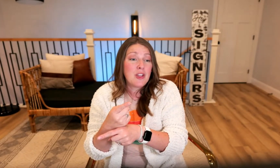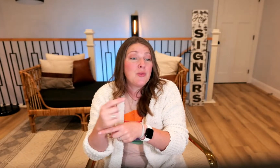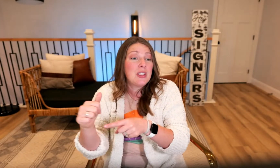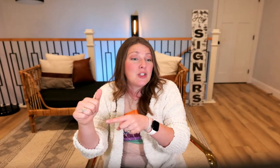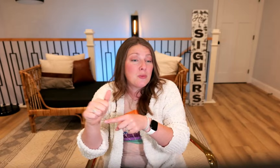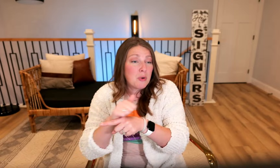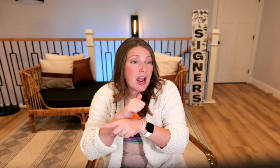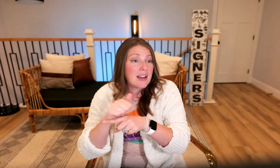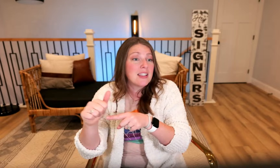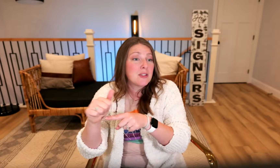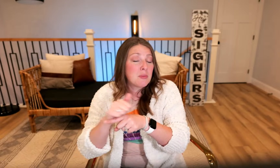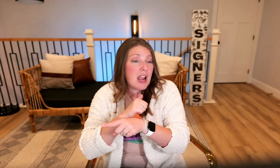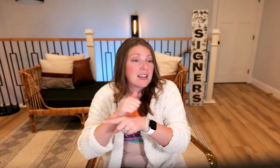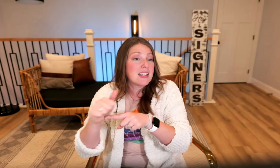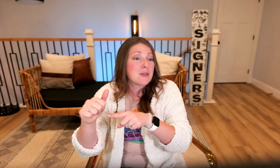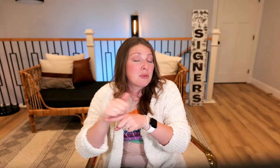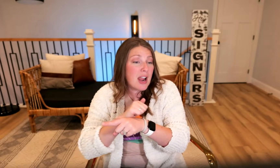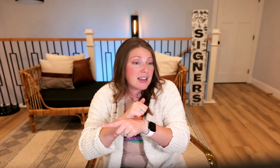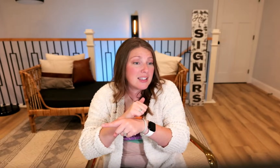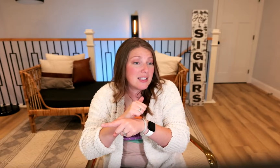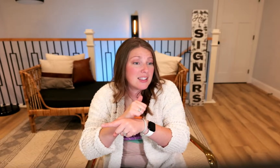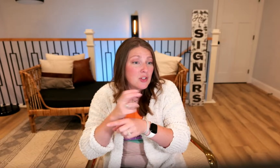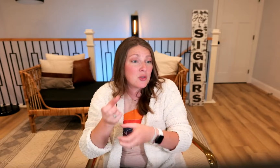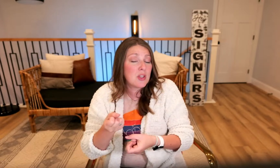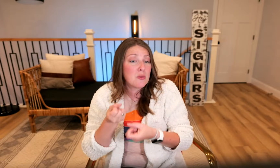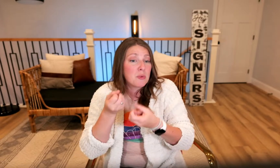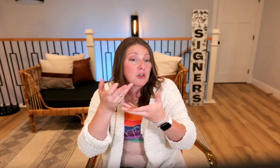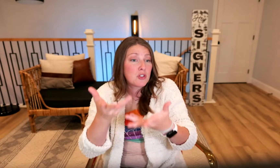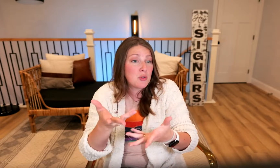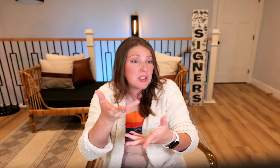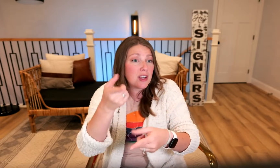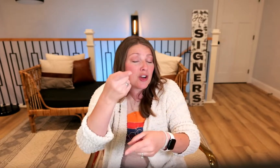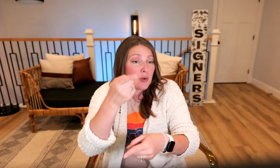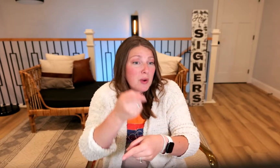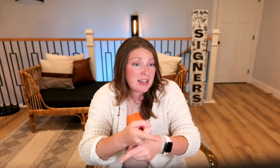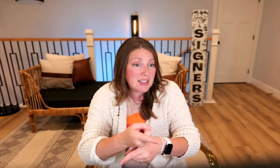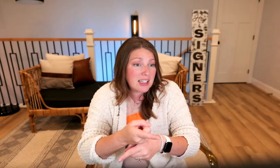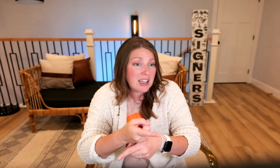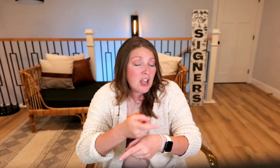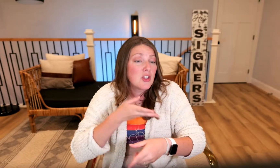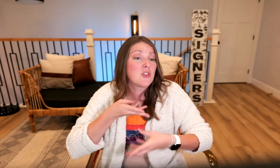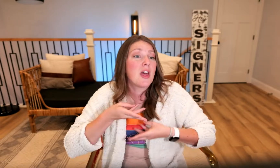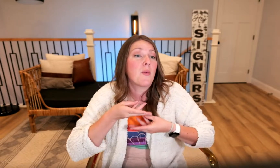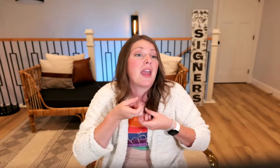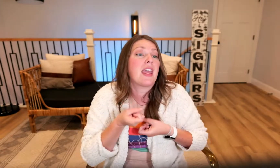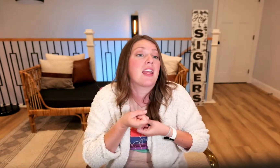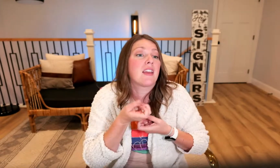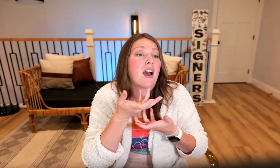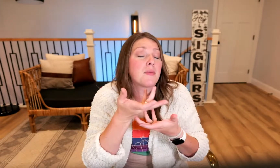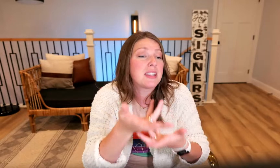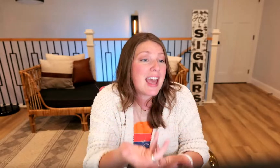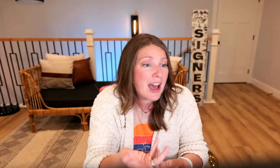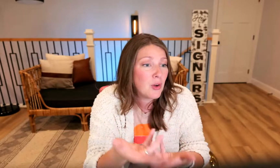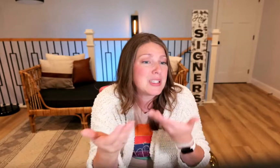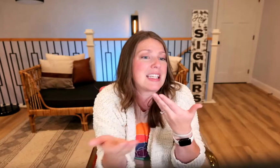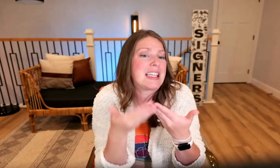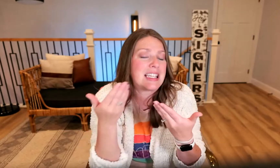You need to practice to then produce it correctly so that way it comes out